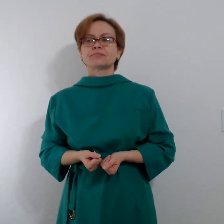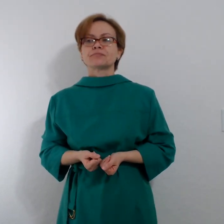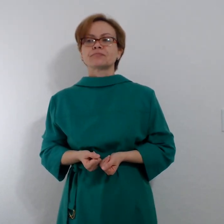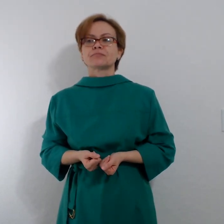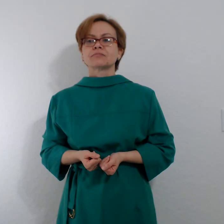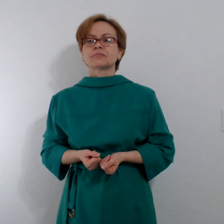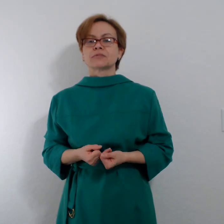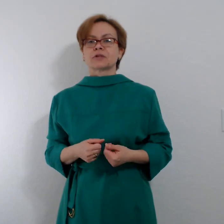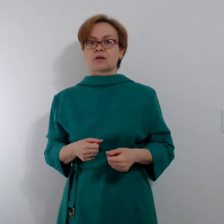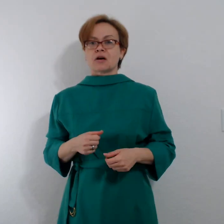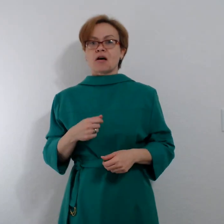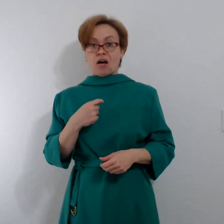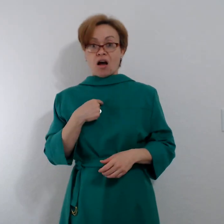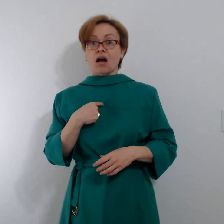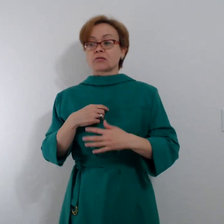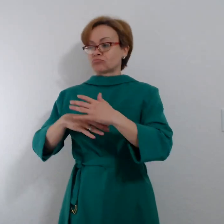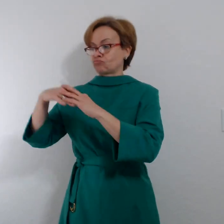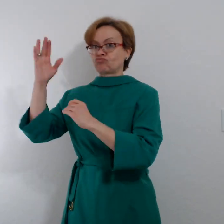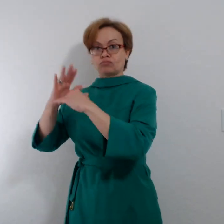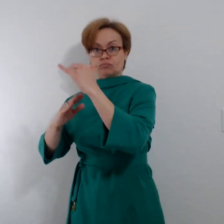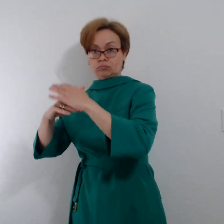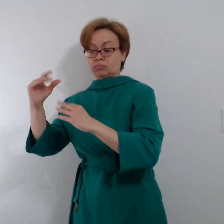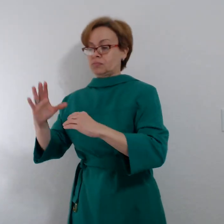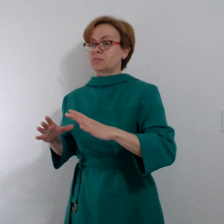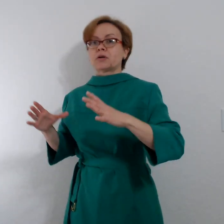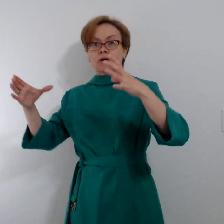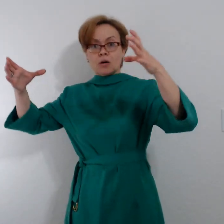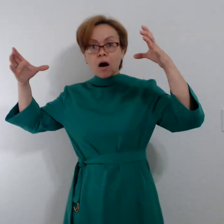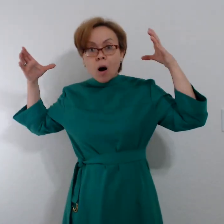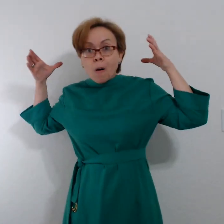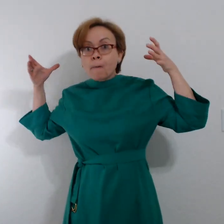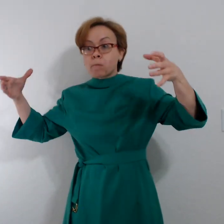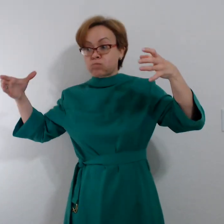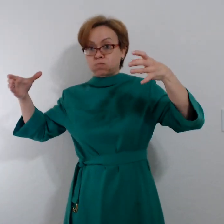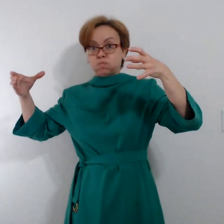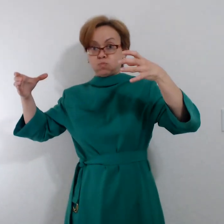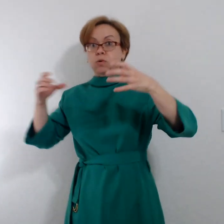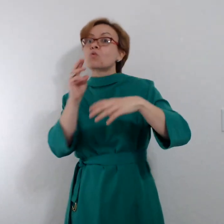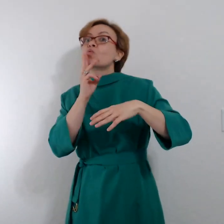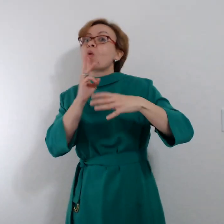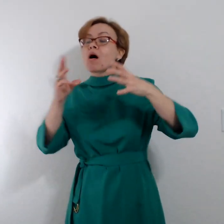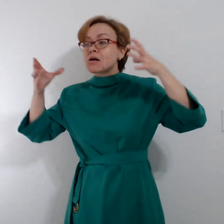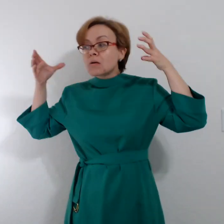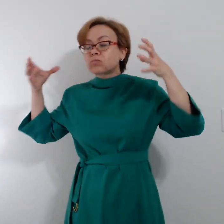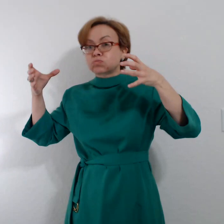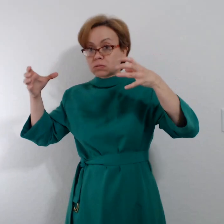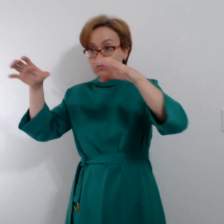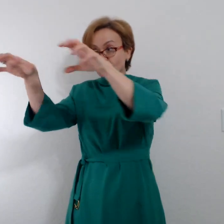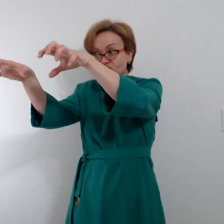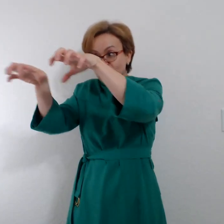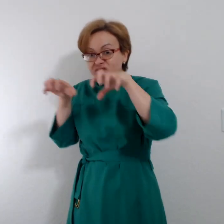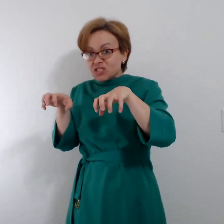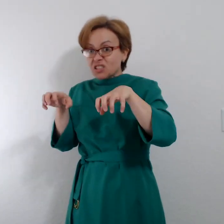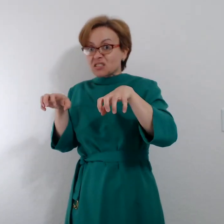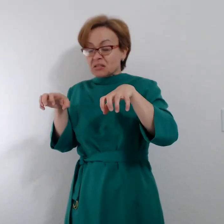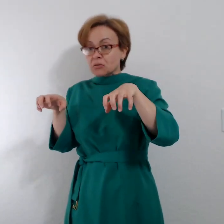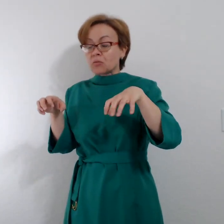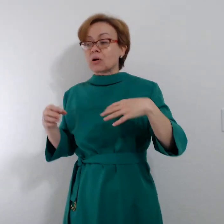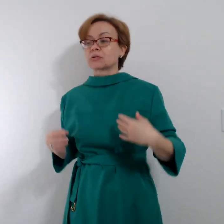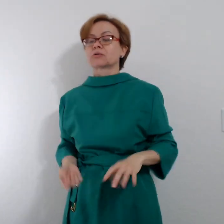water tank, and I filled it with ice and freezing cold water, and I stayed inside of